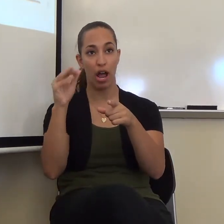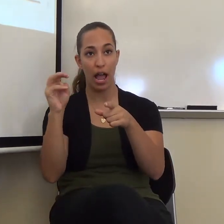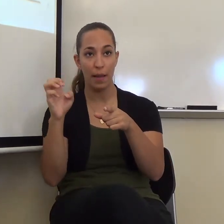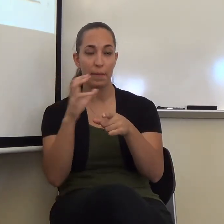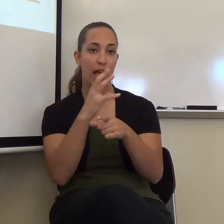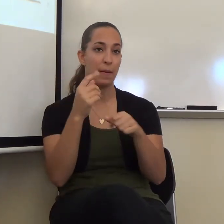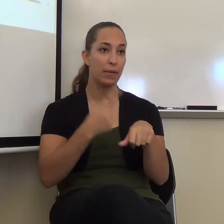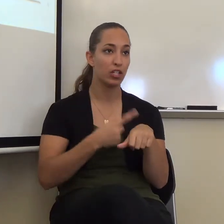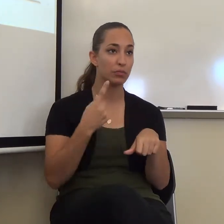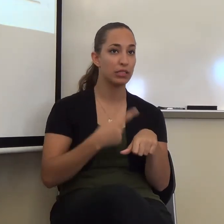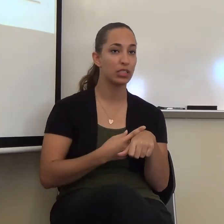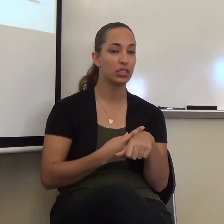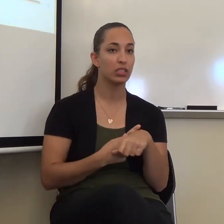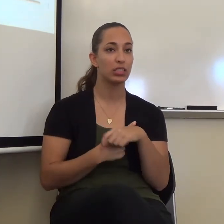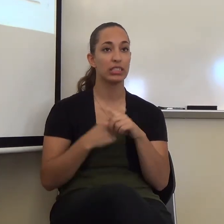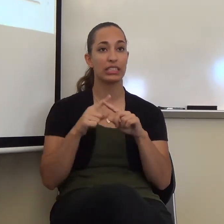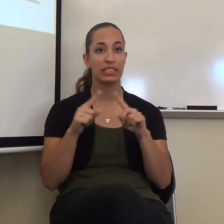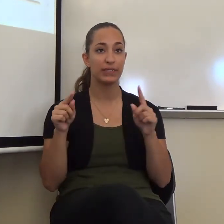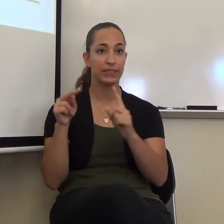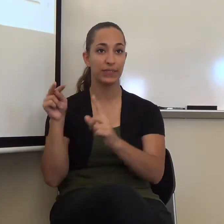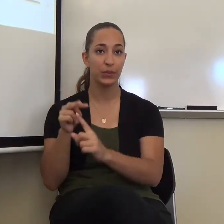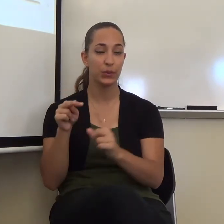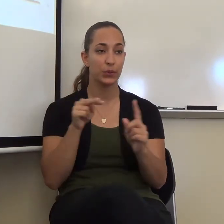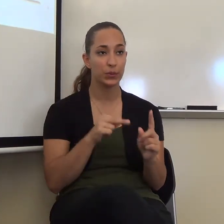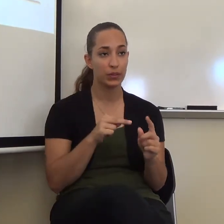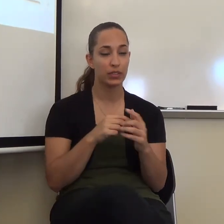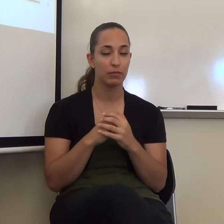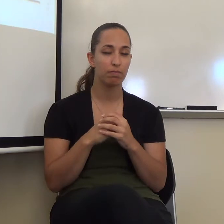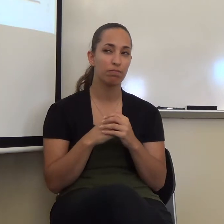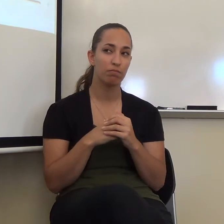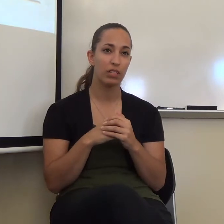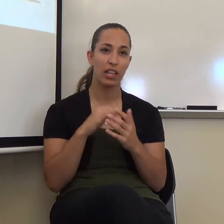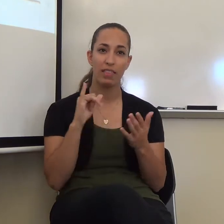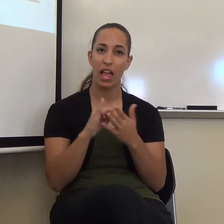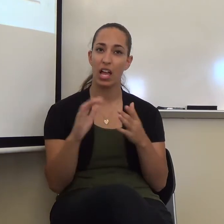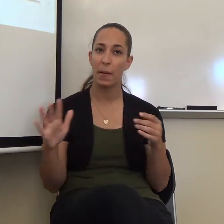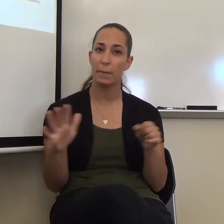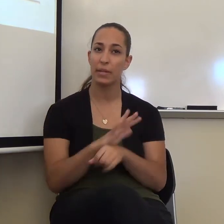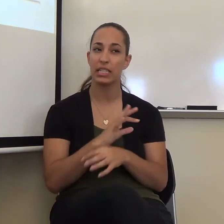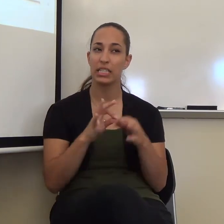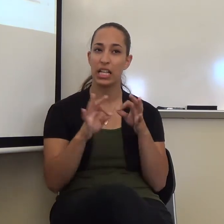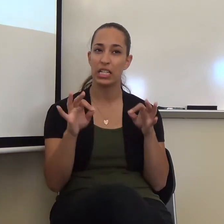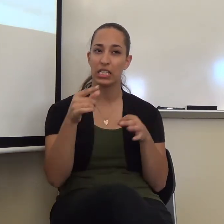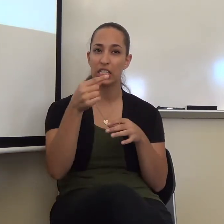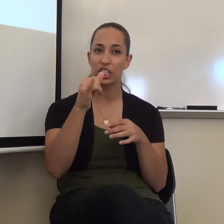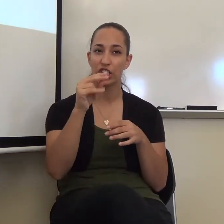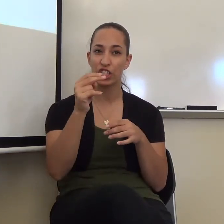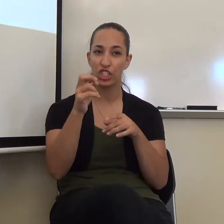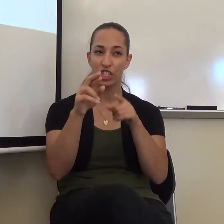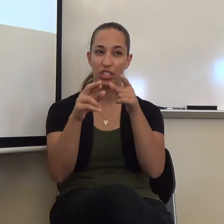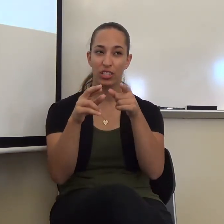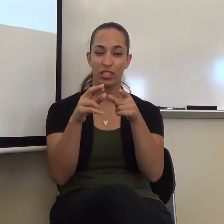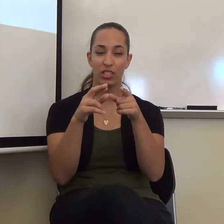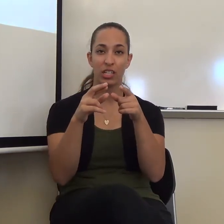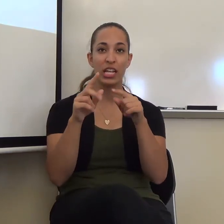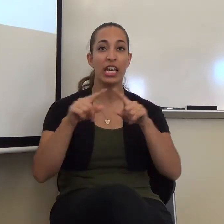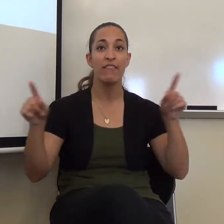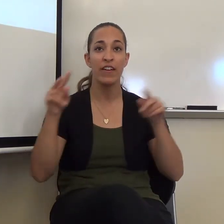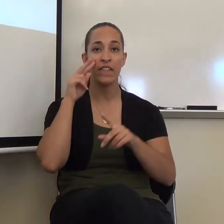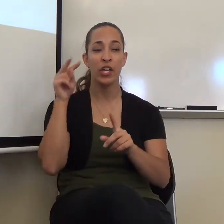views? The different views? Okay, is that a complete sentence No. for your main idea? Then you have to The make it into different a views complete